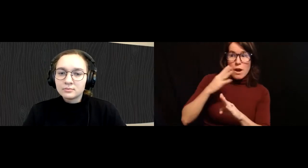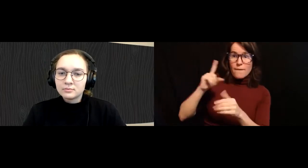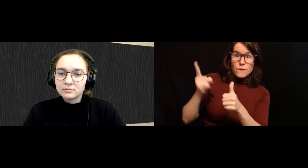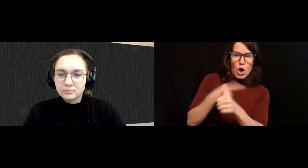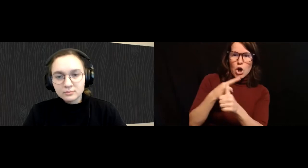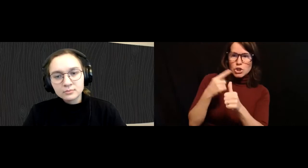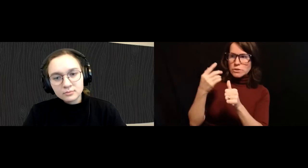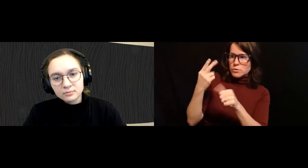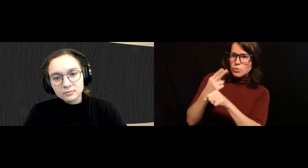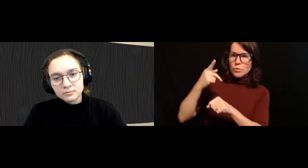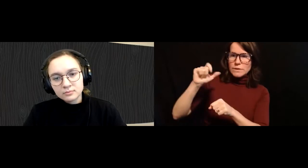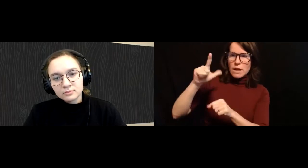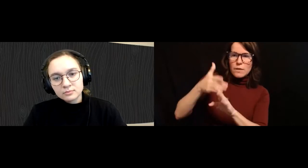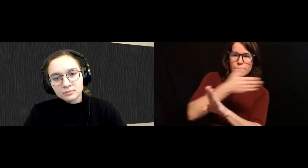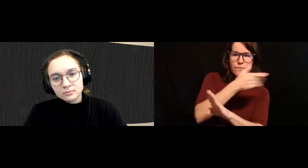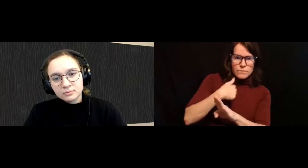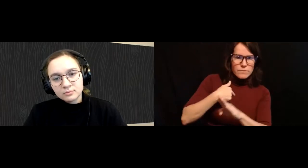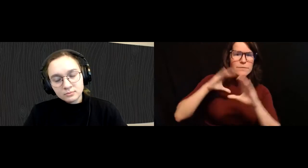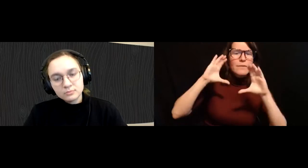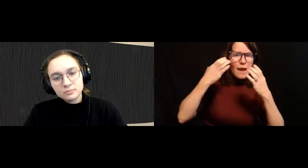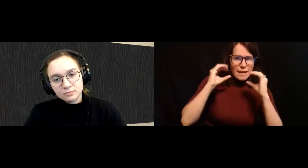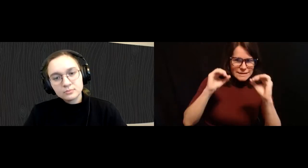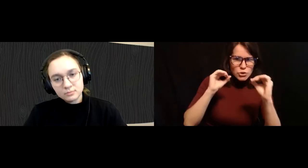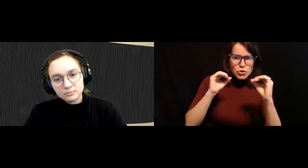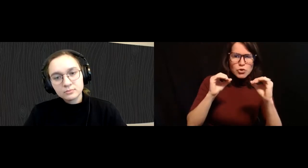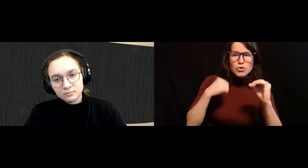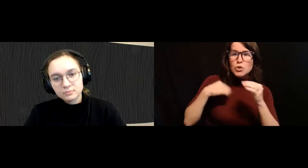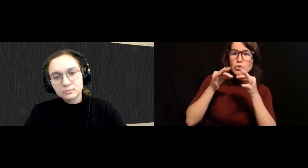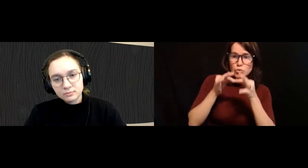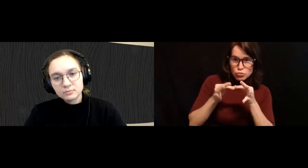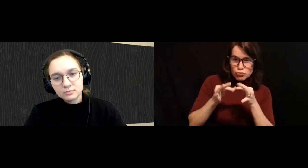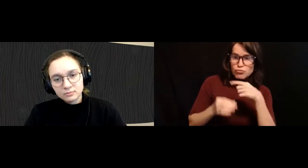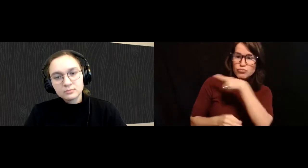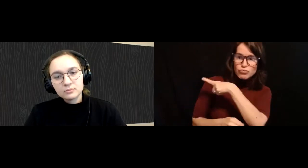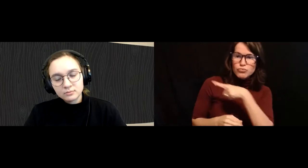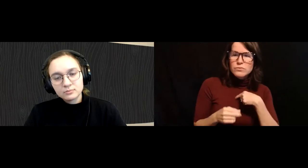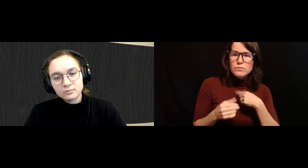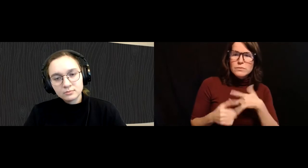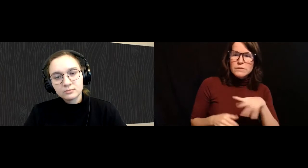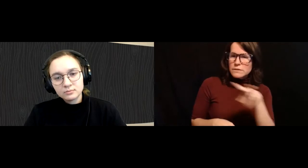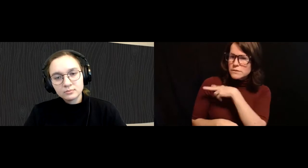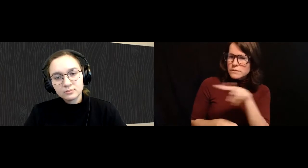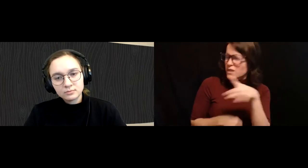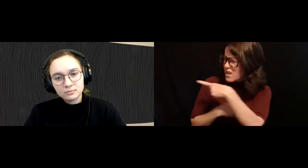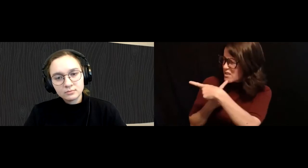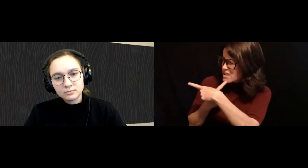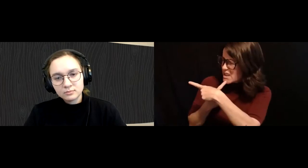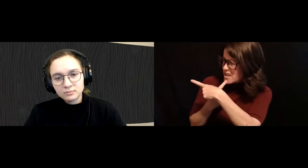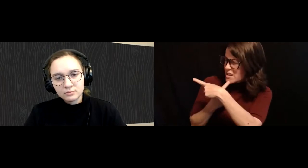beneficial, because when we were just using tactile and I was teaching and then there was an interpreter, I was